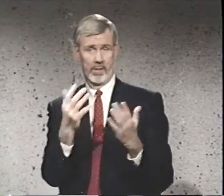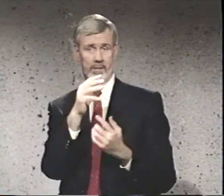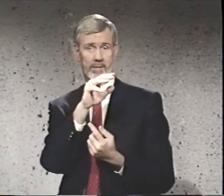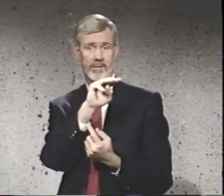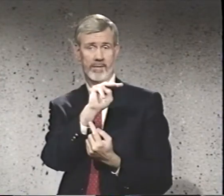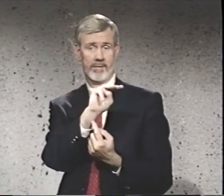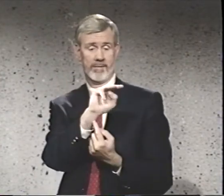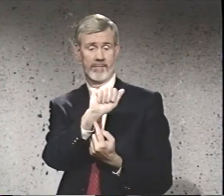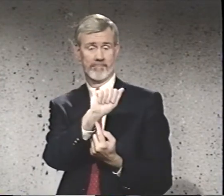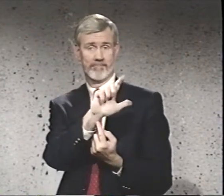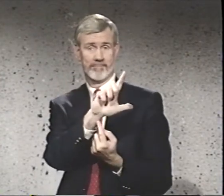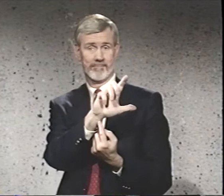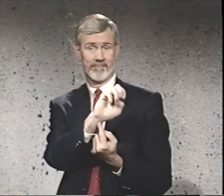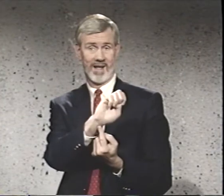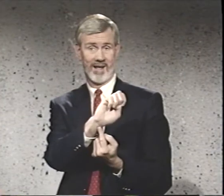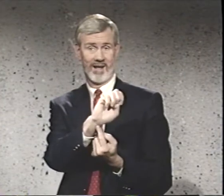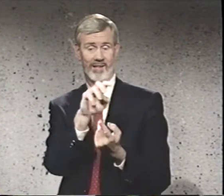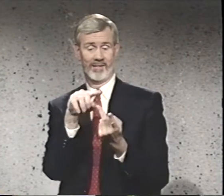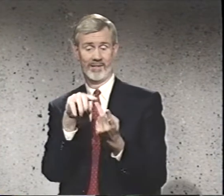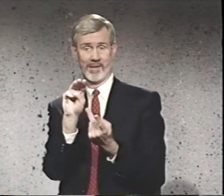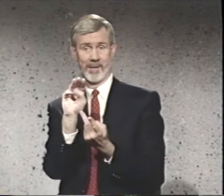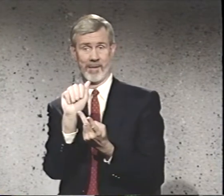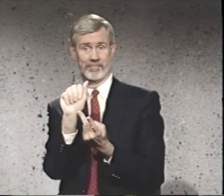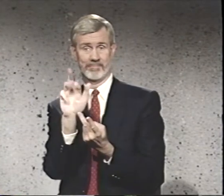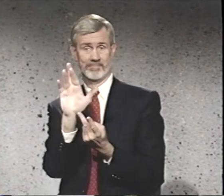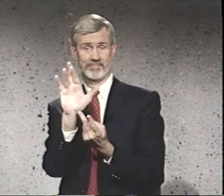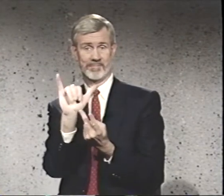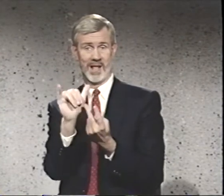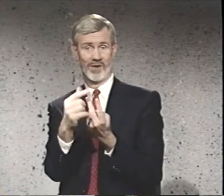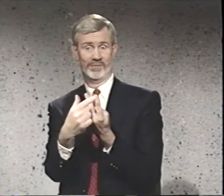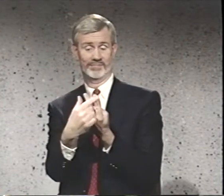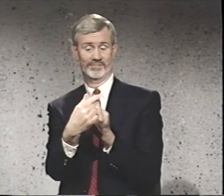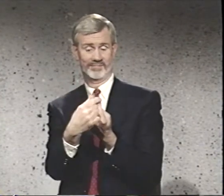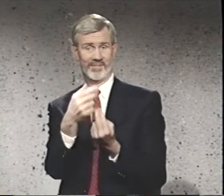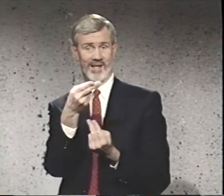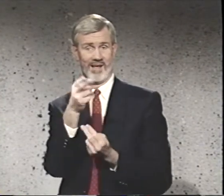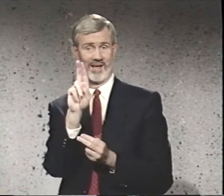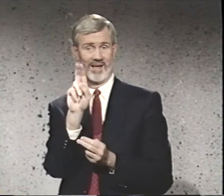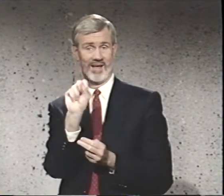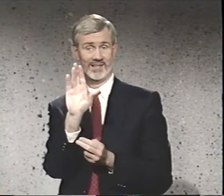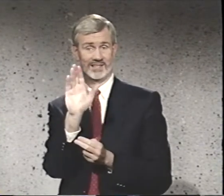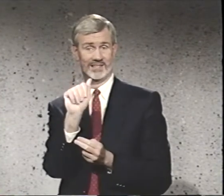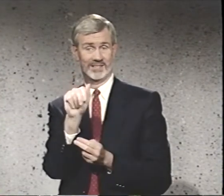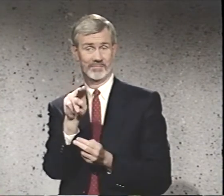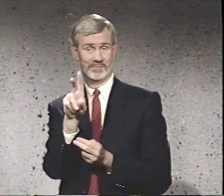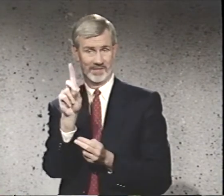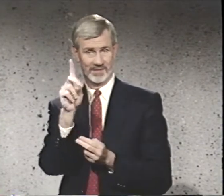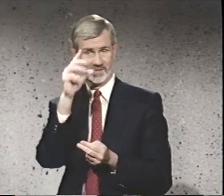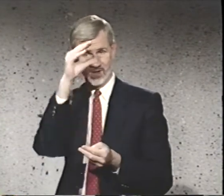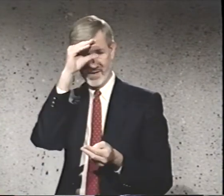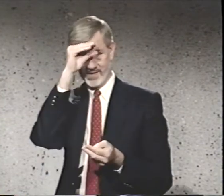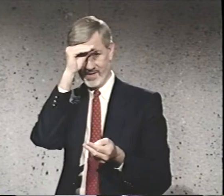the signs male plus Mary together form the concept